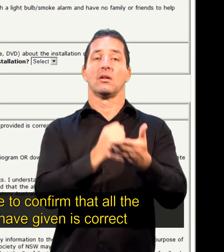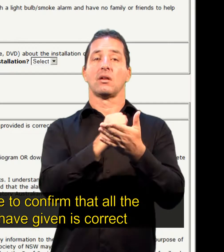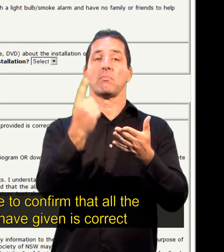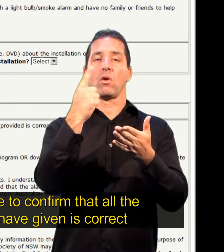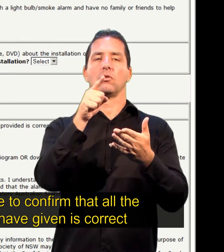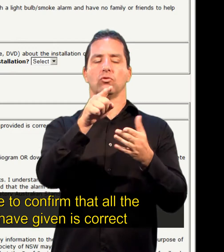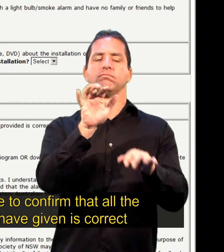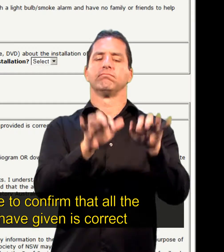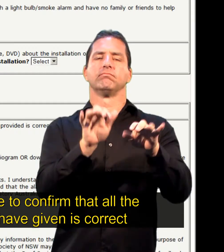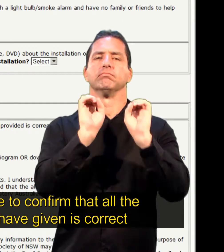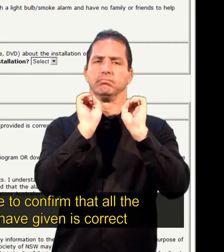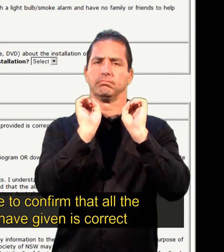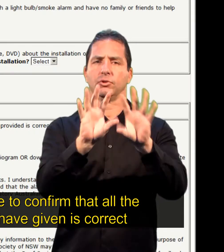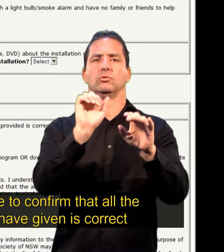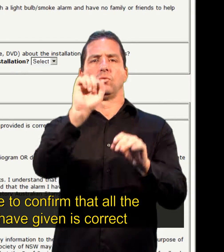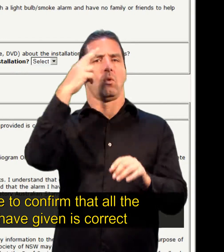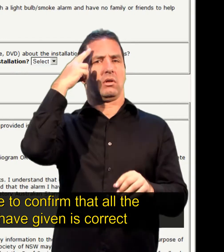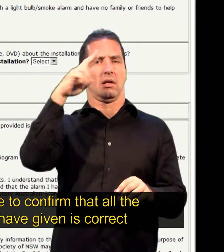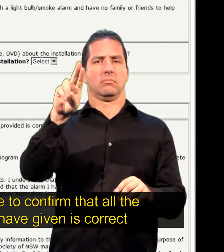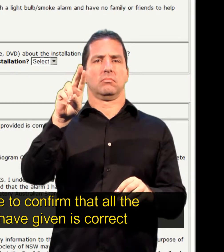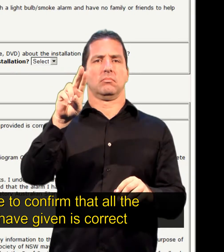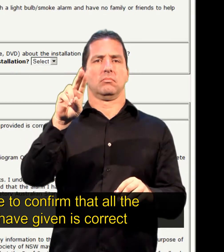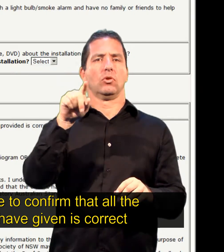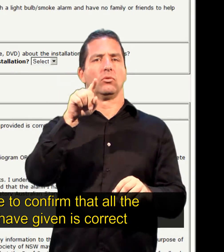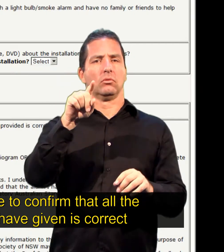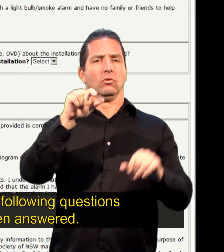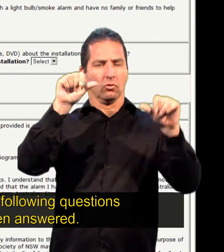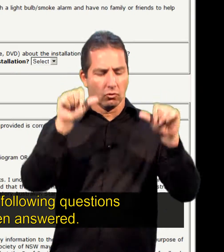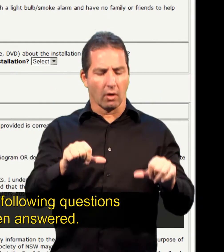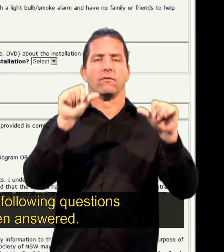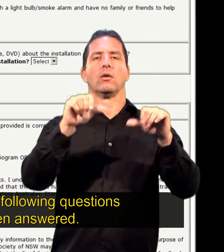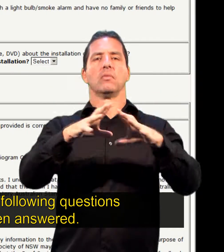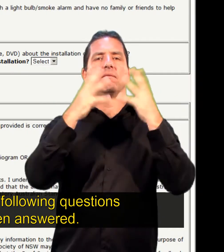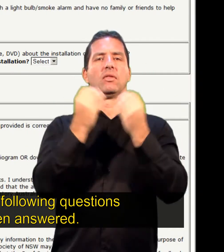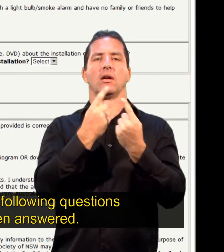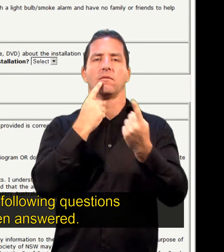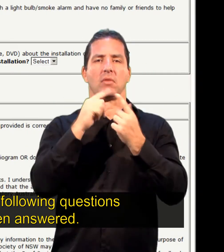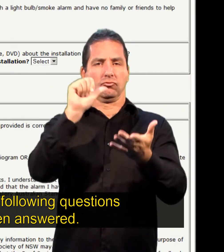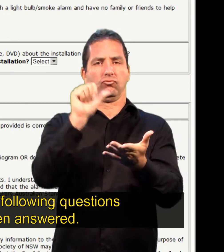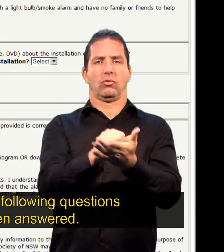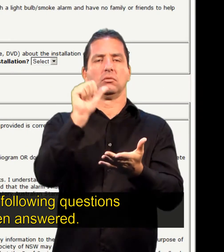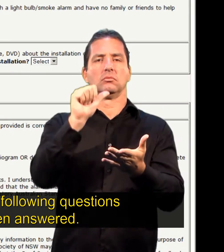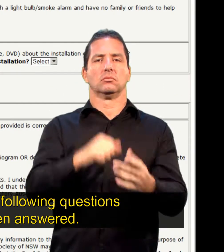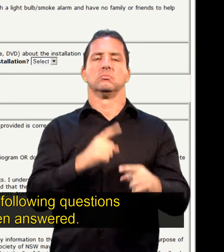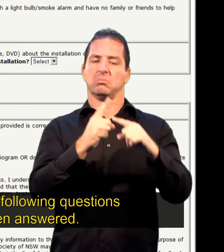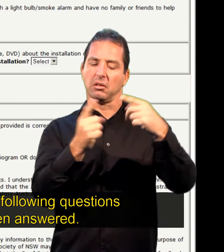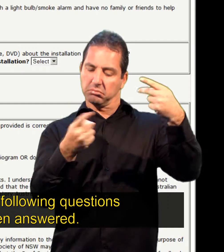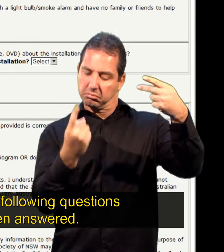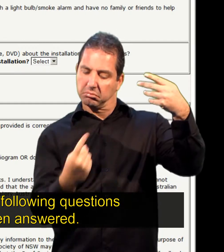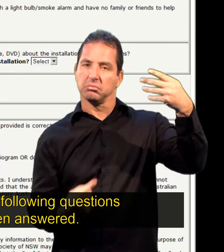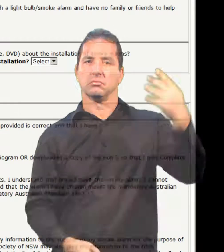1. Enter your name to confirm that all the information you have given is correct and that all the following questions have been answered.